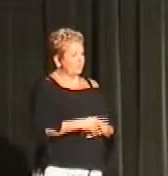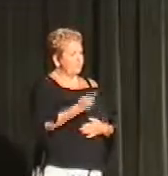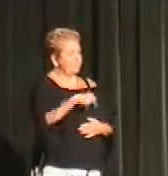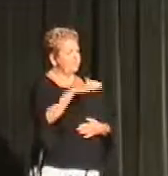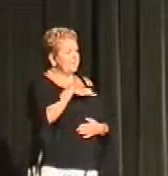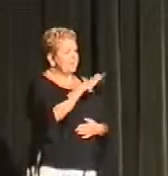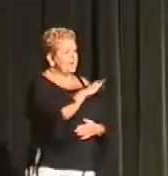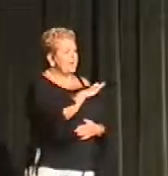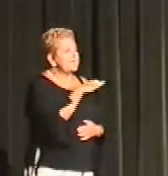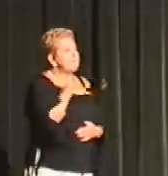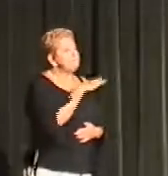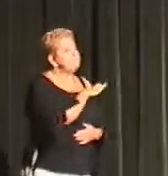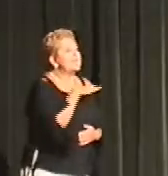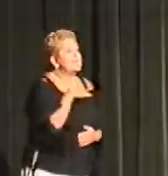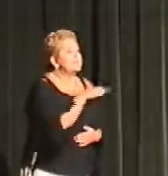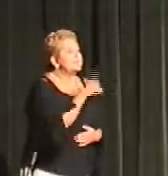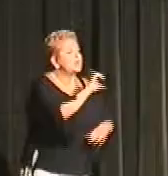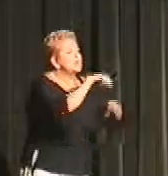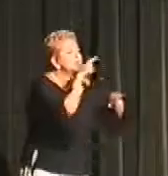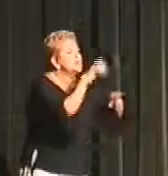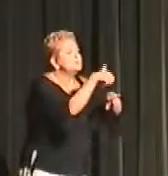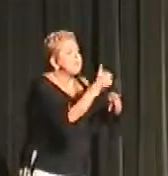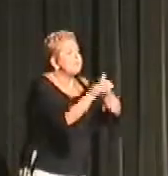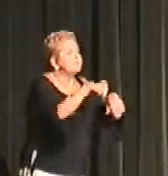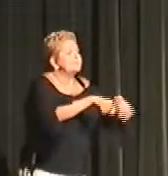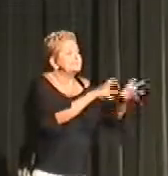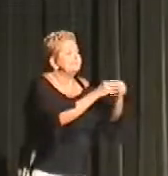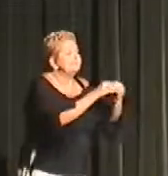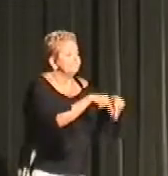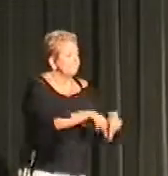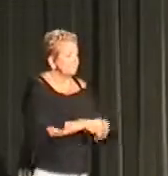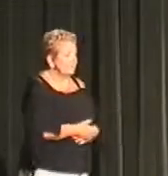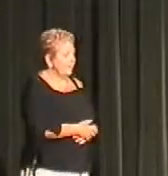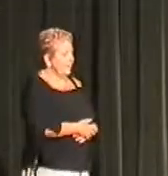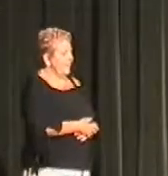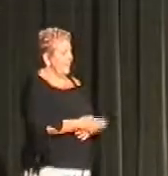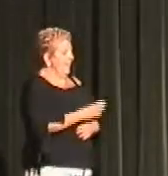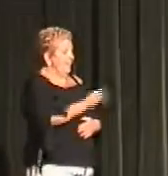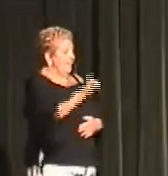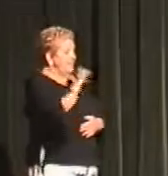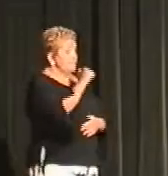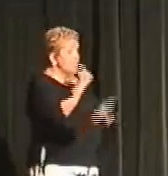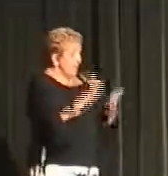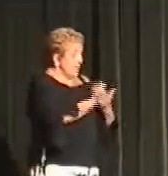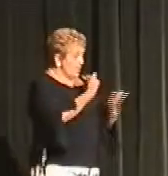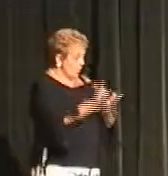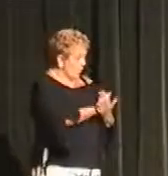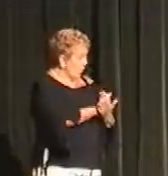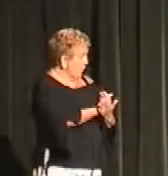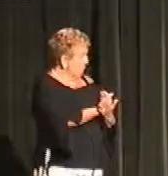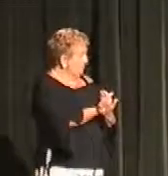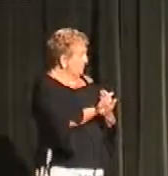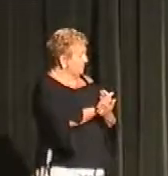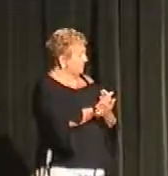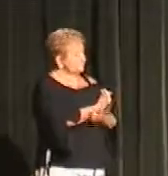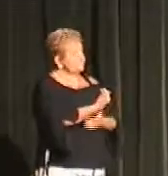And I strongly encourage you, if you aren't new or relatively new, that you get involved in some area of service